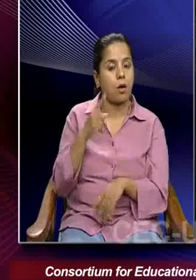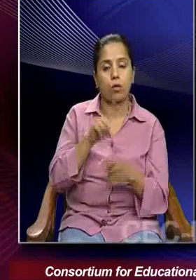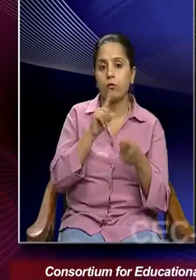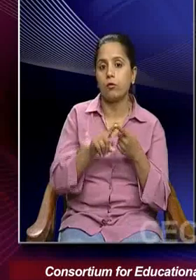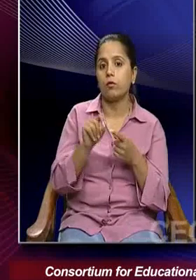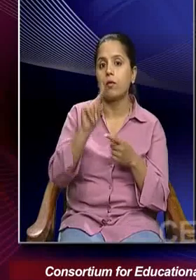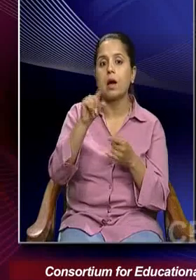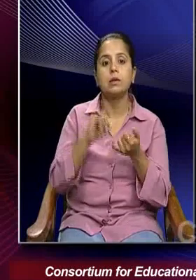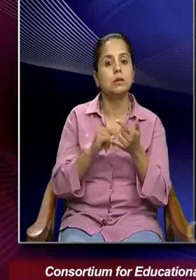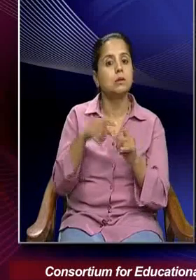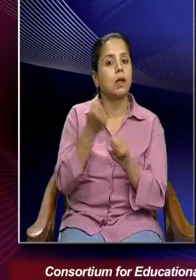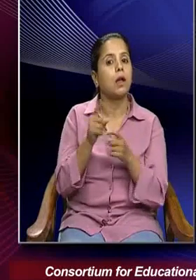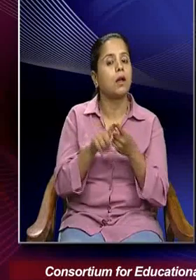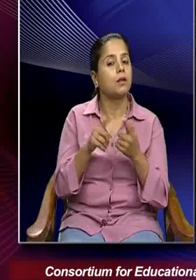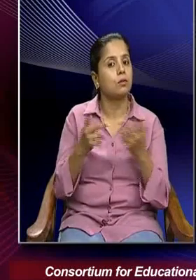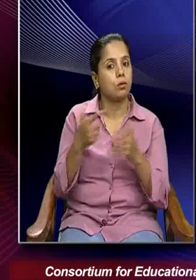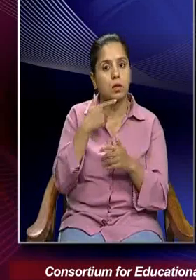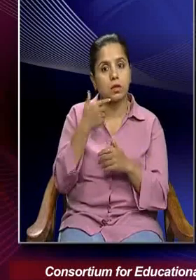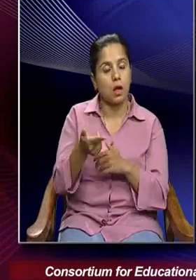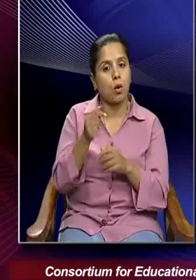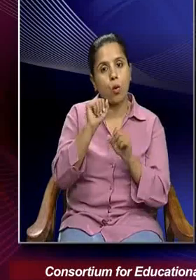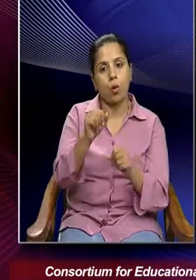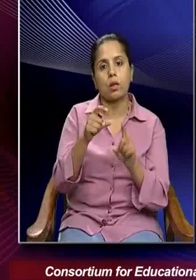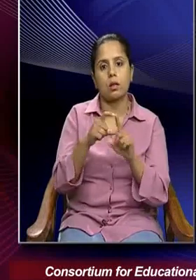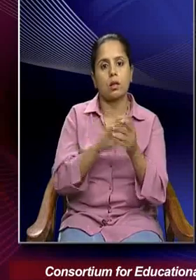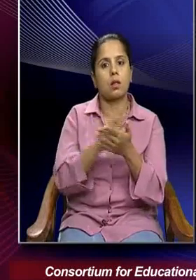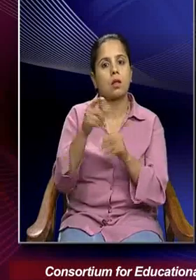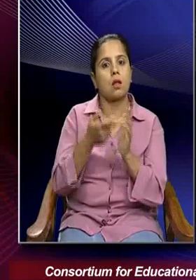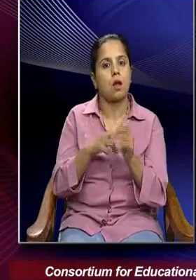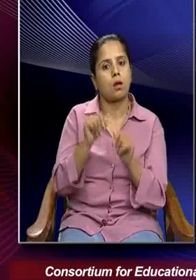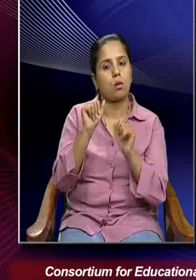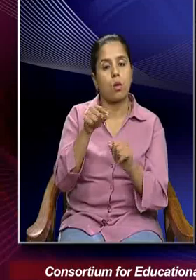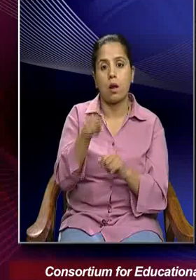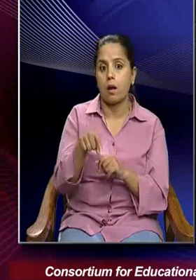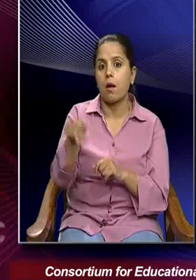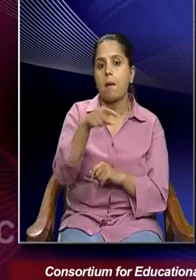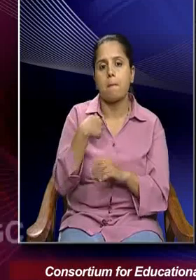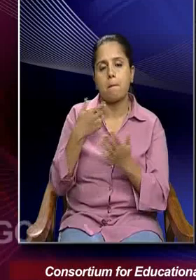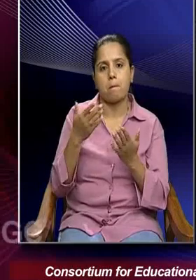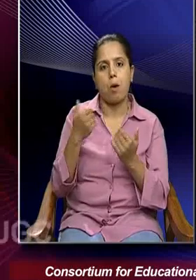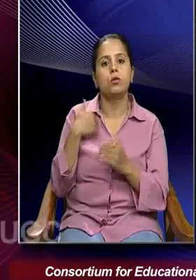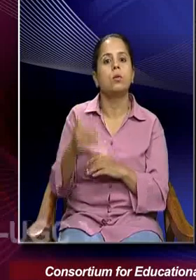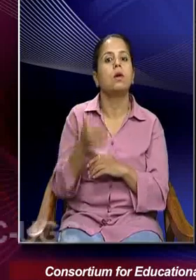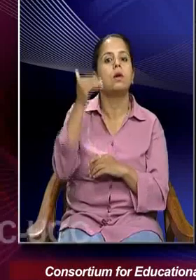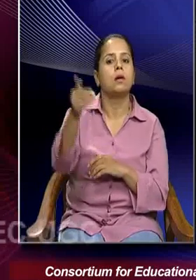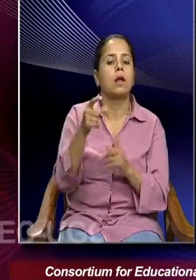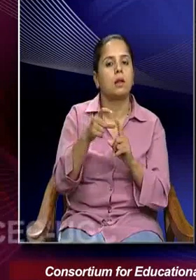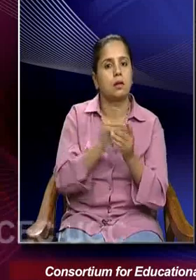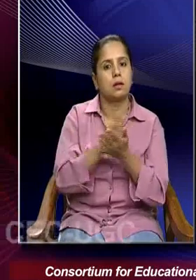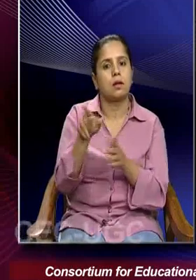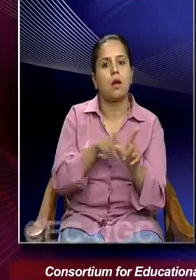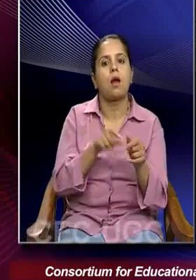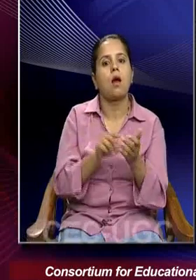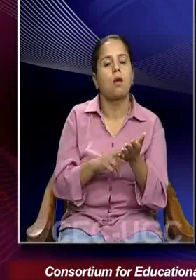stage would be your dharana. Only then we can move on to dhyan and